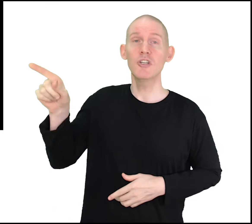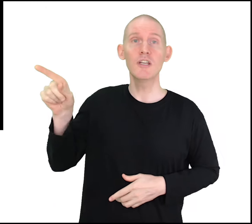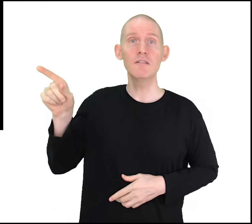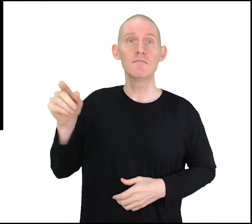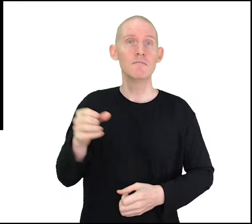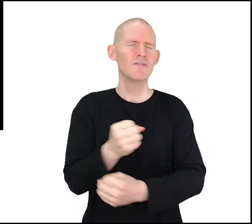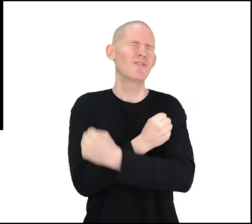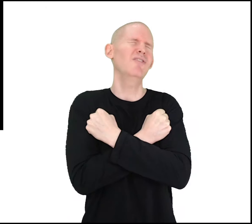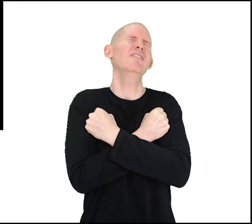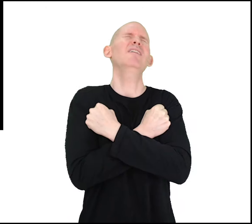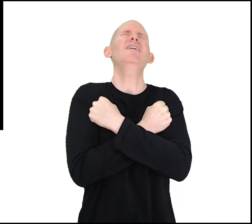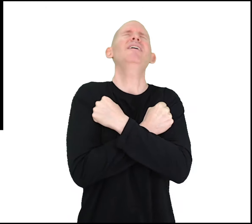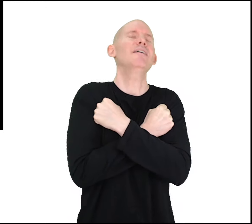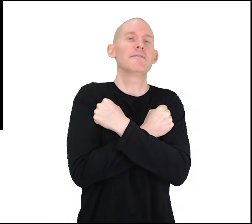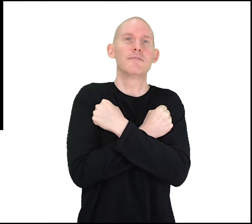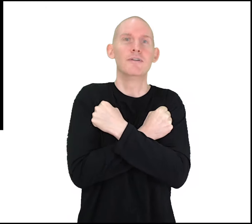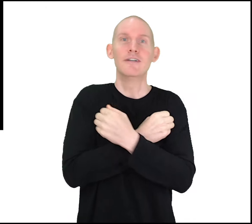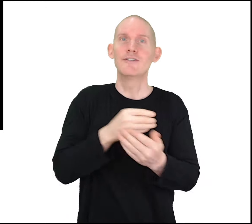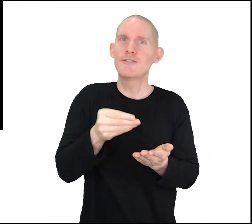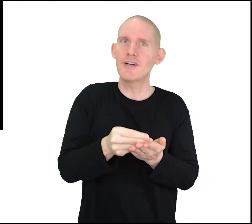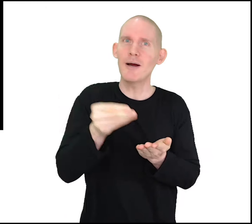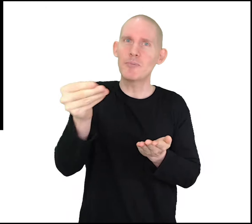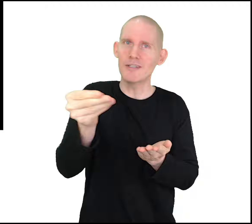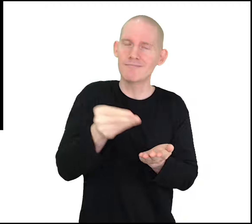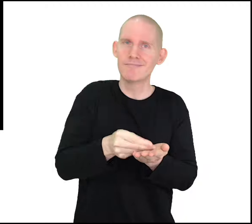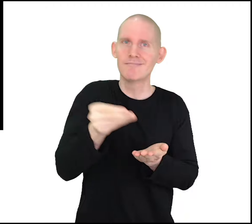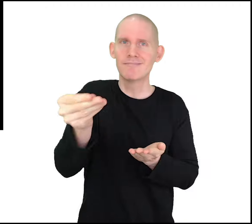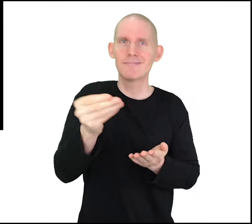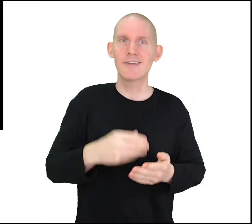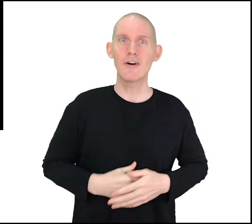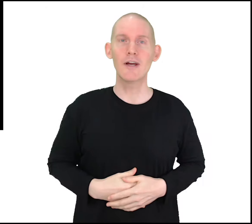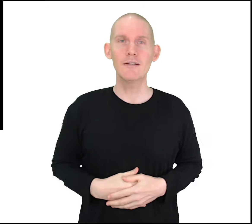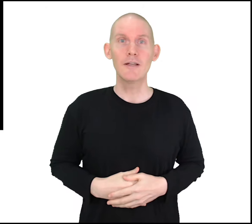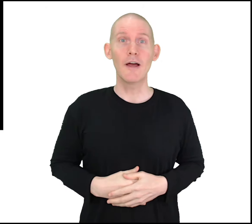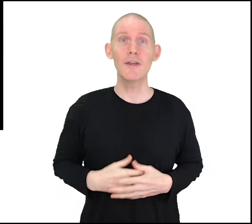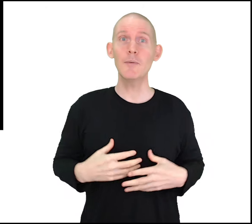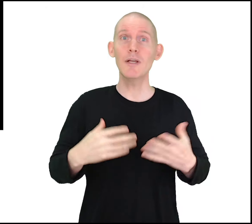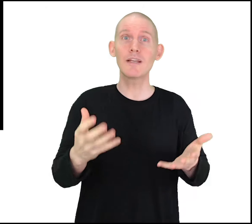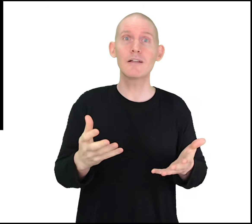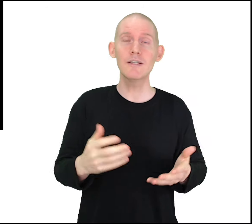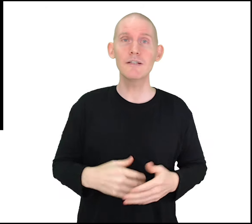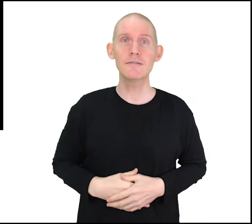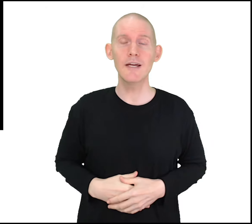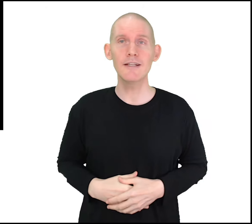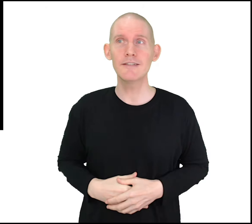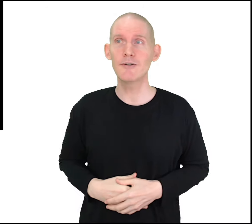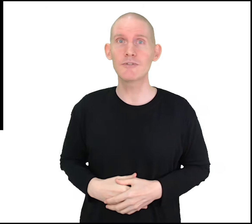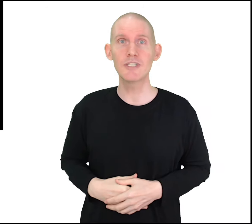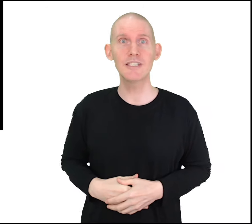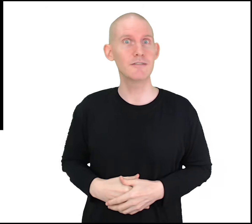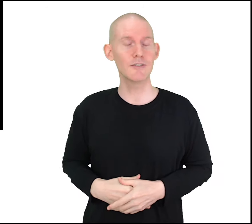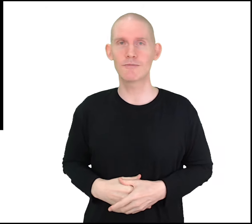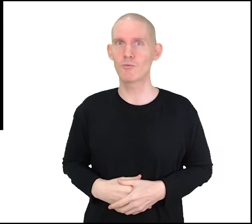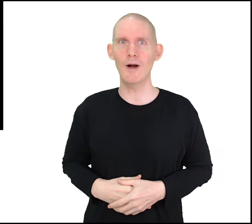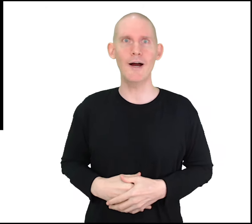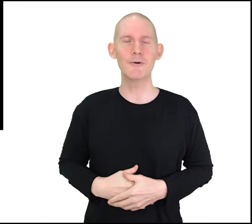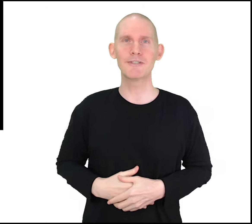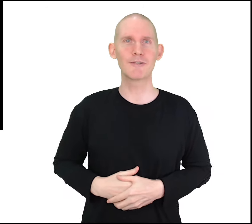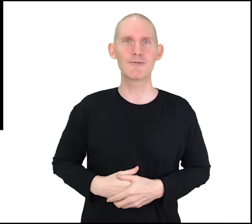she loves shopping. All right, I think I made it clear that, she just, wow, it's the